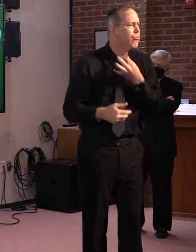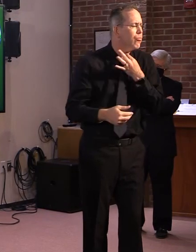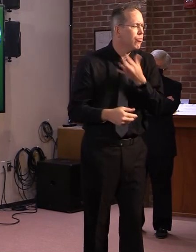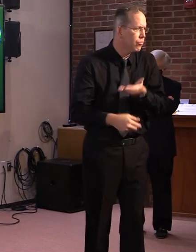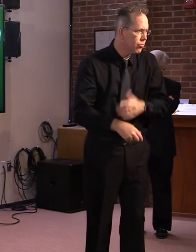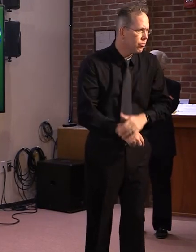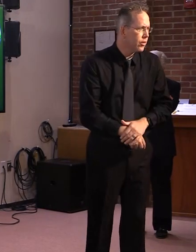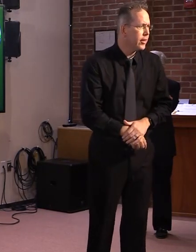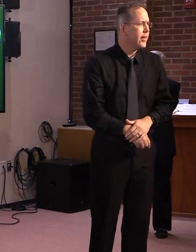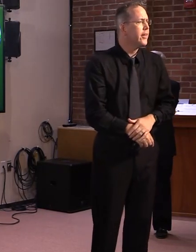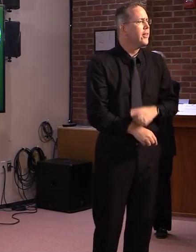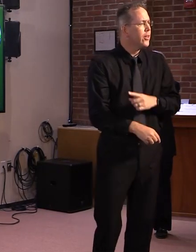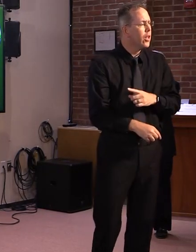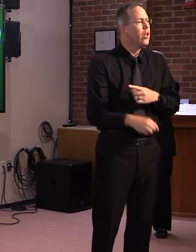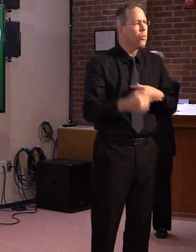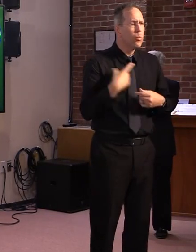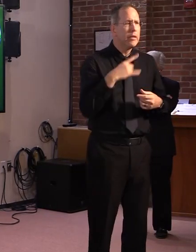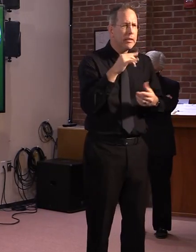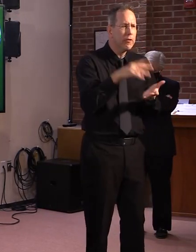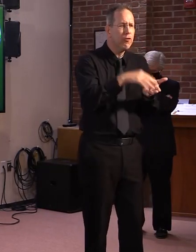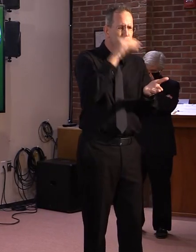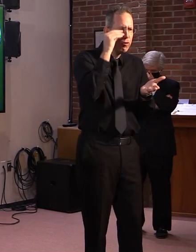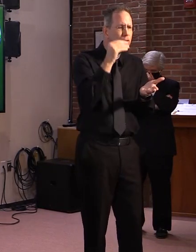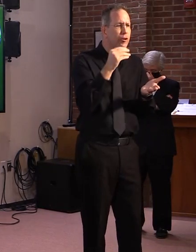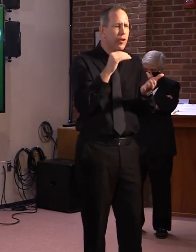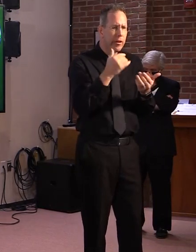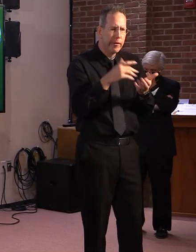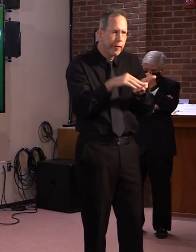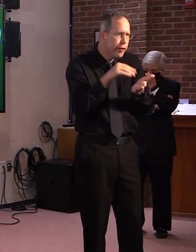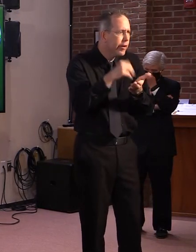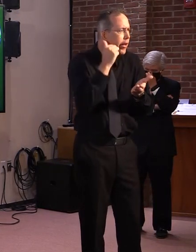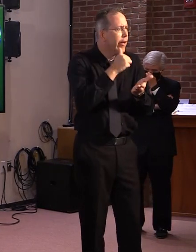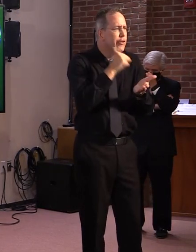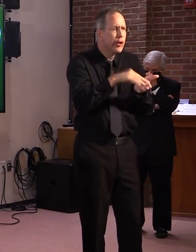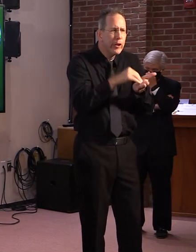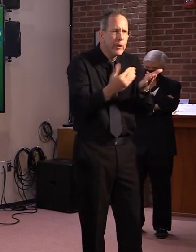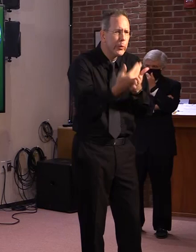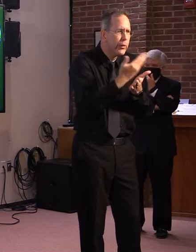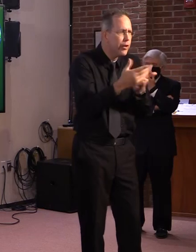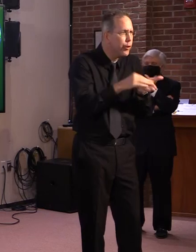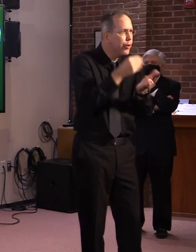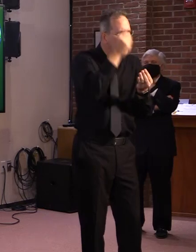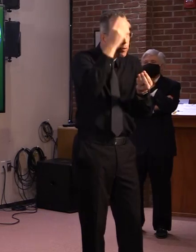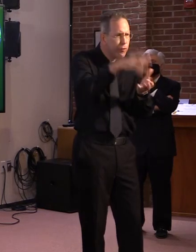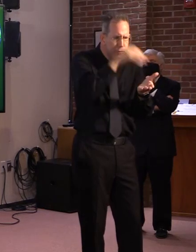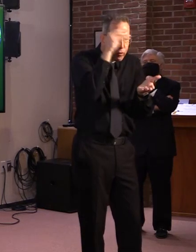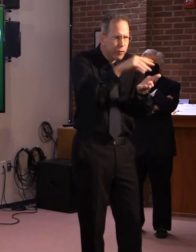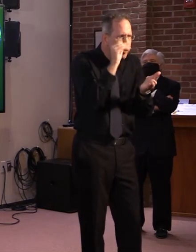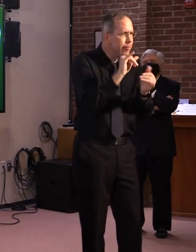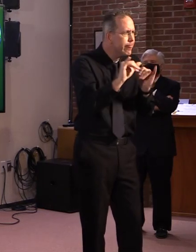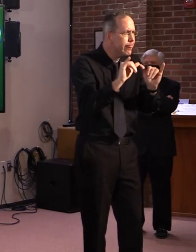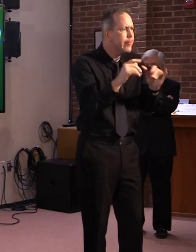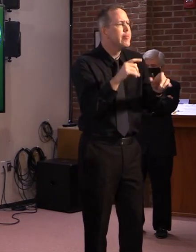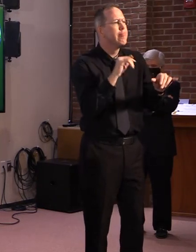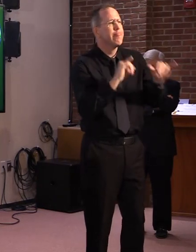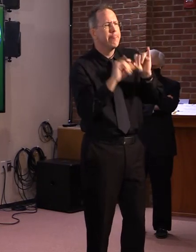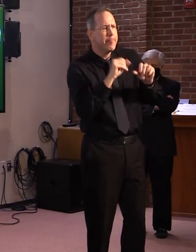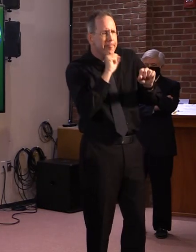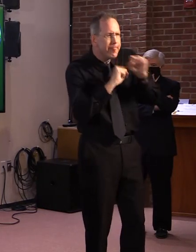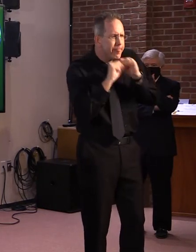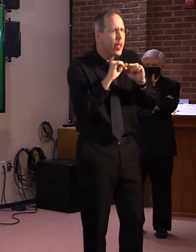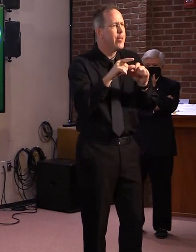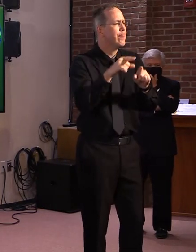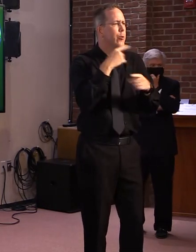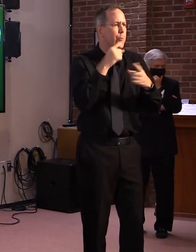so to speak, and we're always trying to enhance and grow and be better prepared in the future. So I would have to say we've